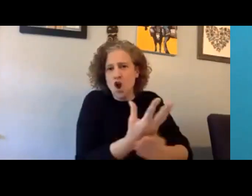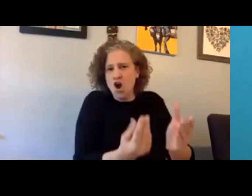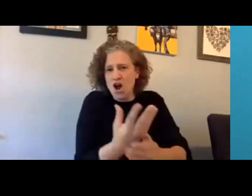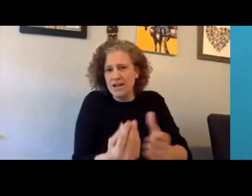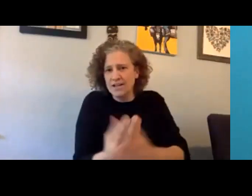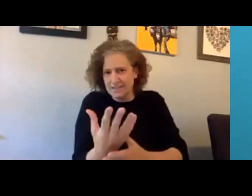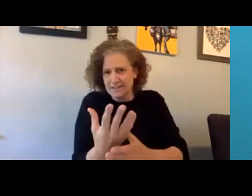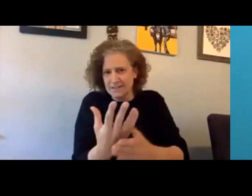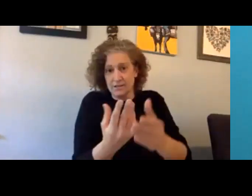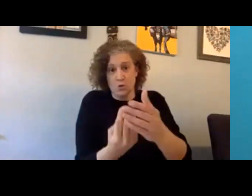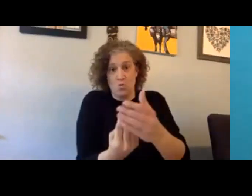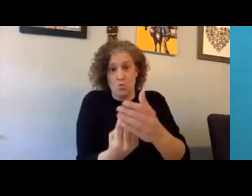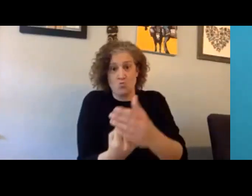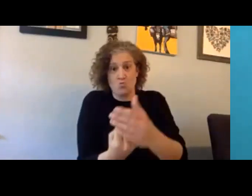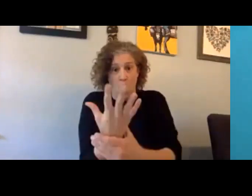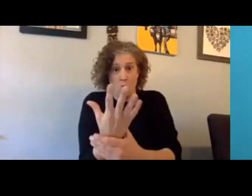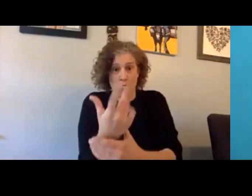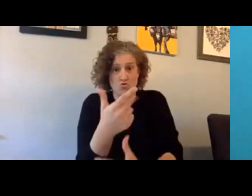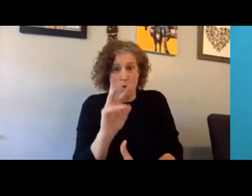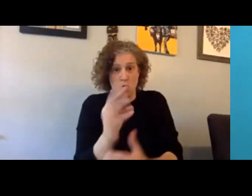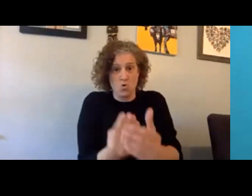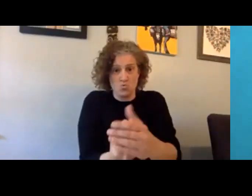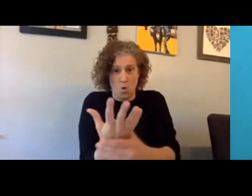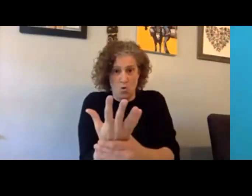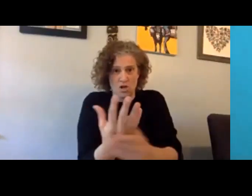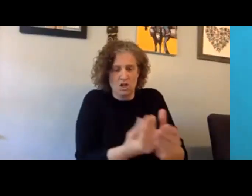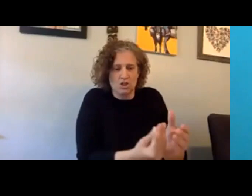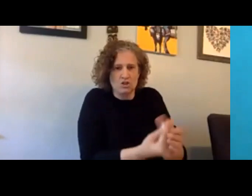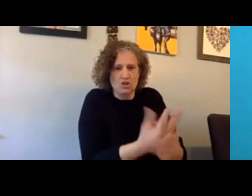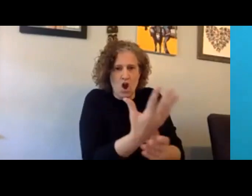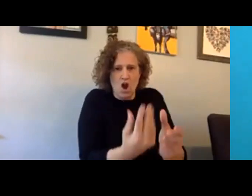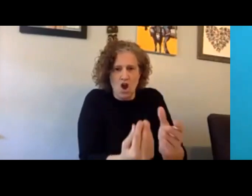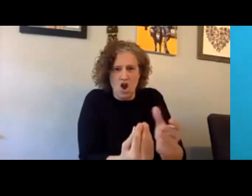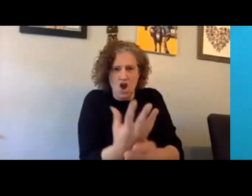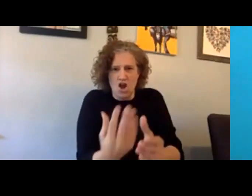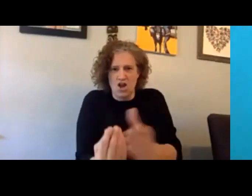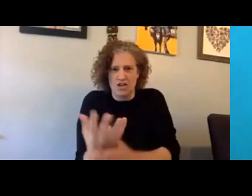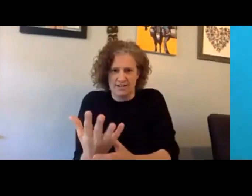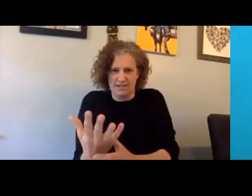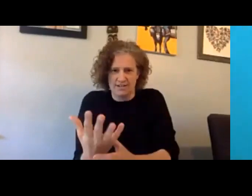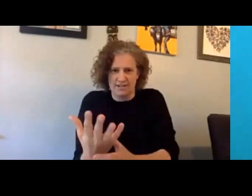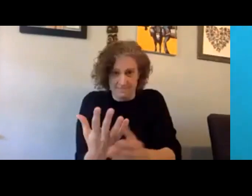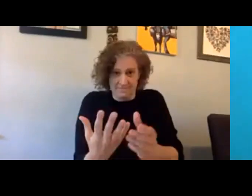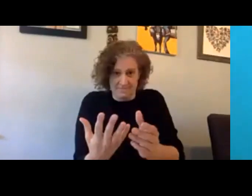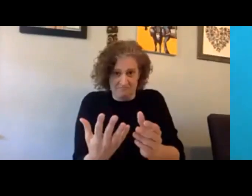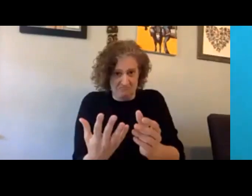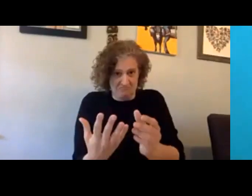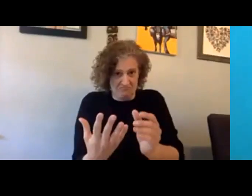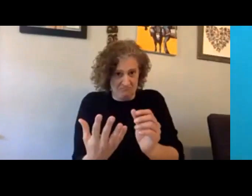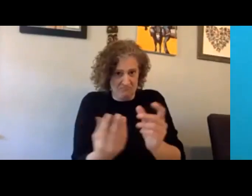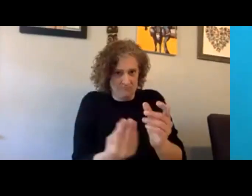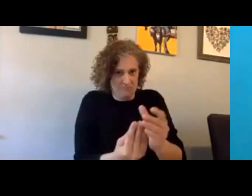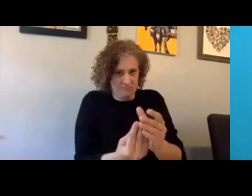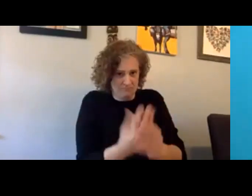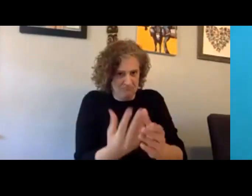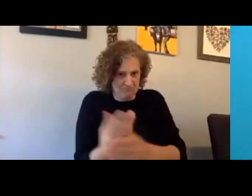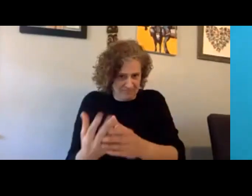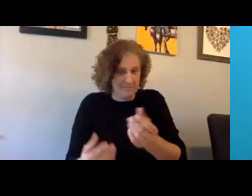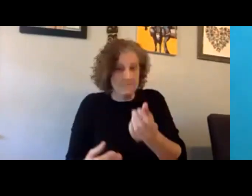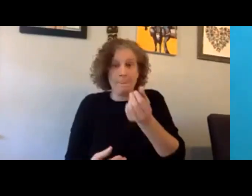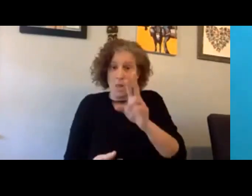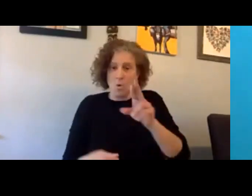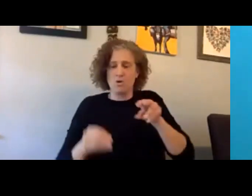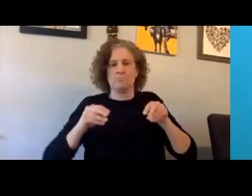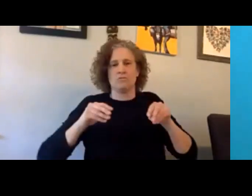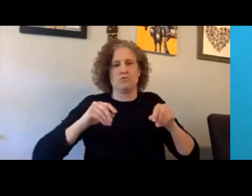garden like this, put it on your mouth and sign grow a few times. That's the sign for grow, and you sign it a few times, it becomes garden,